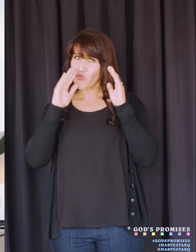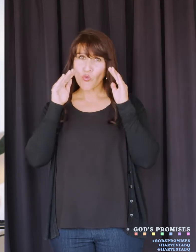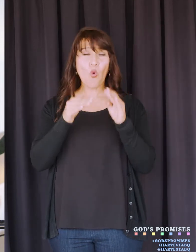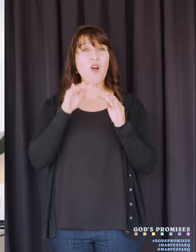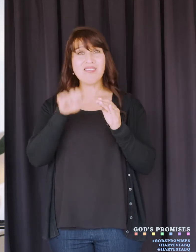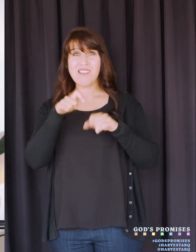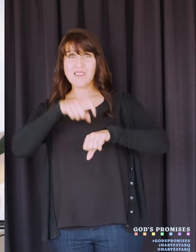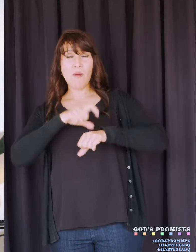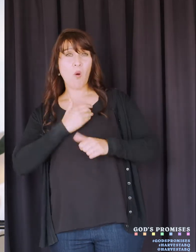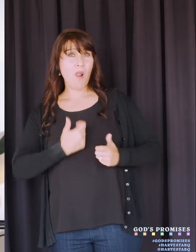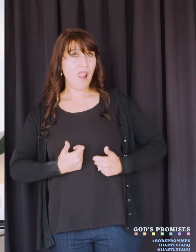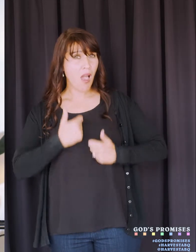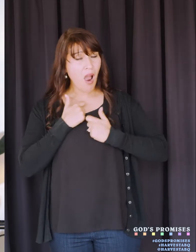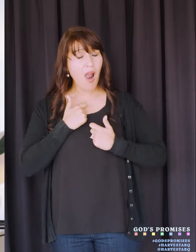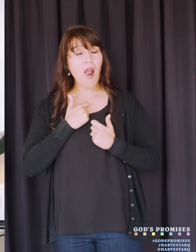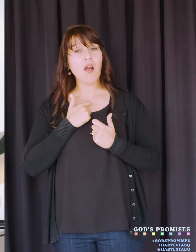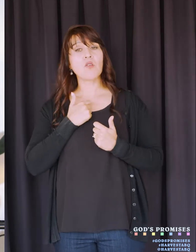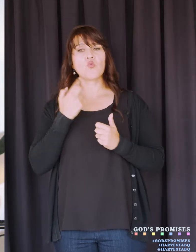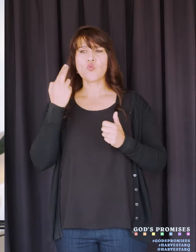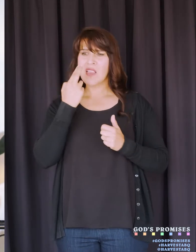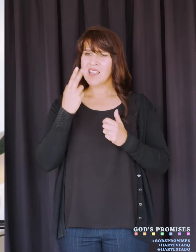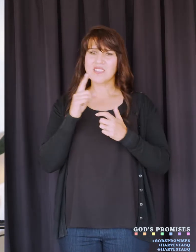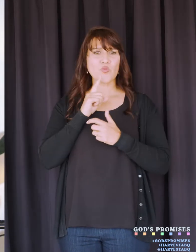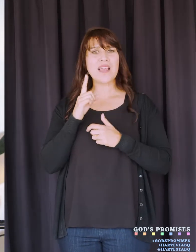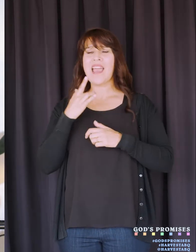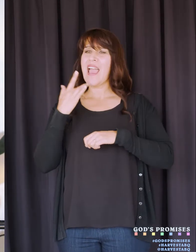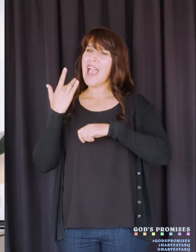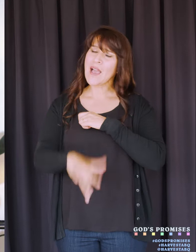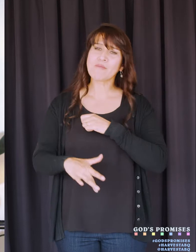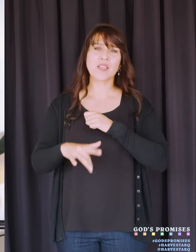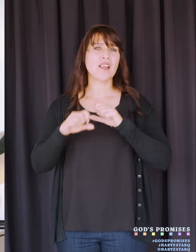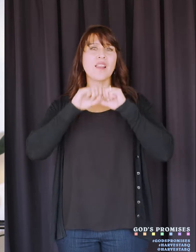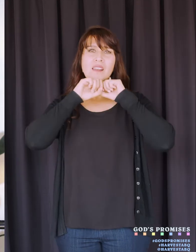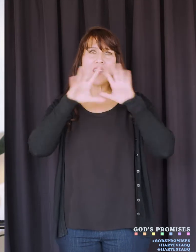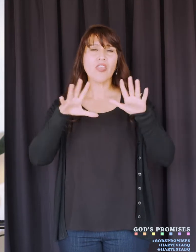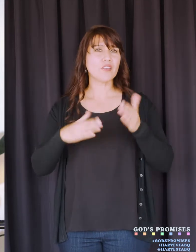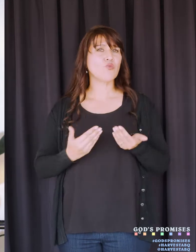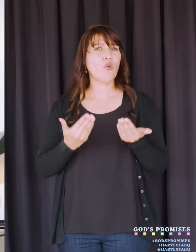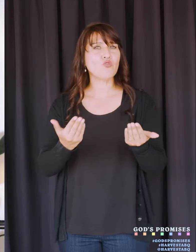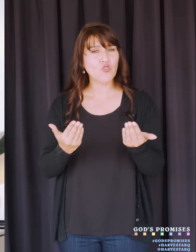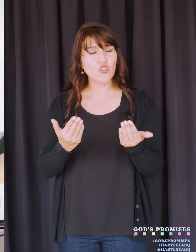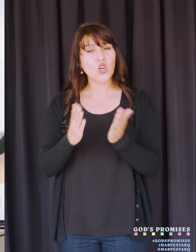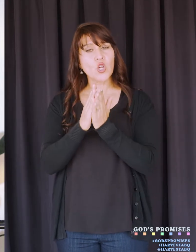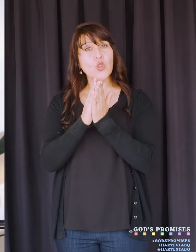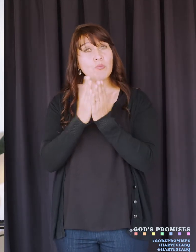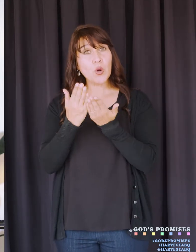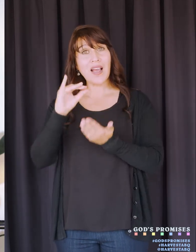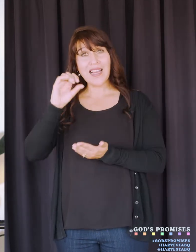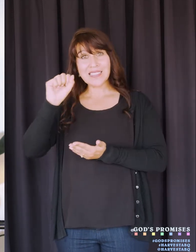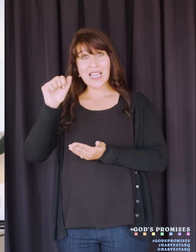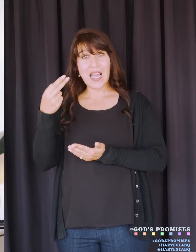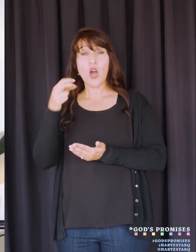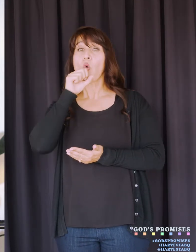moments in our lives where we find ourselves running on empty, having nothing to give. The book of Isaiah is found